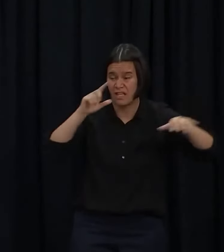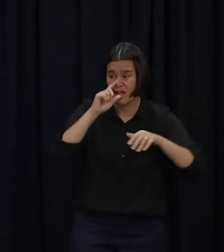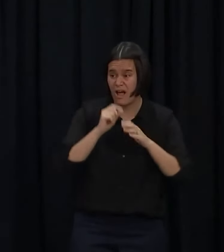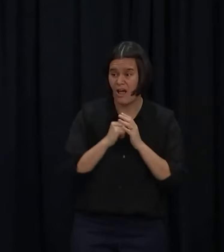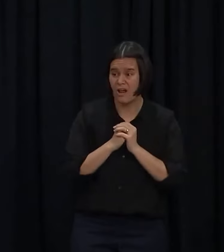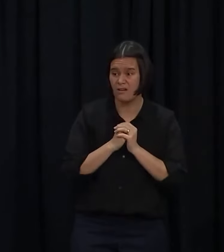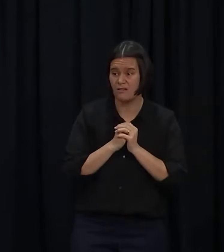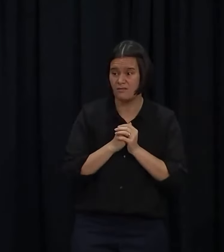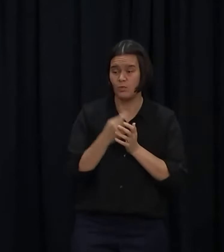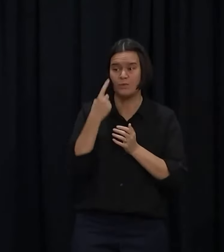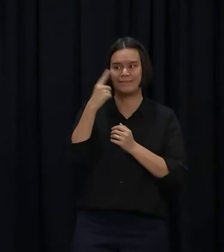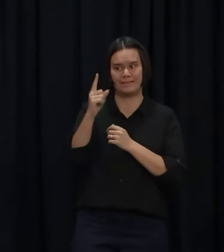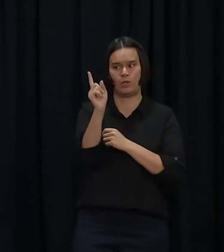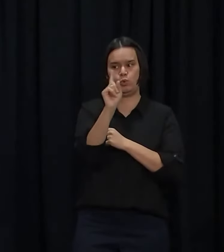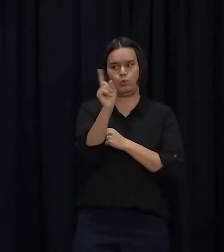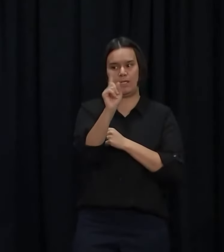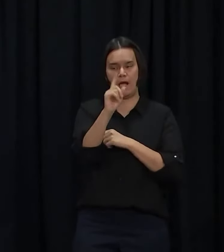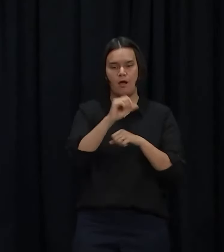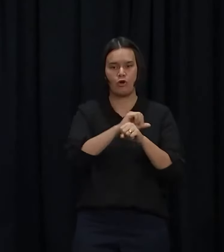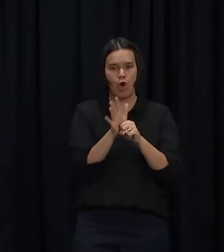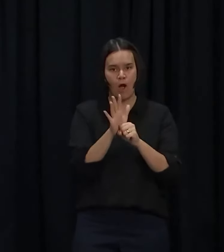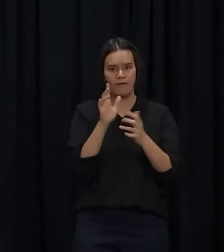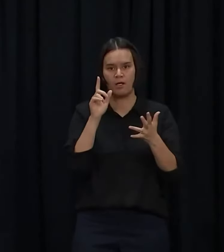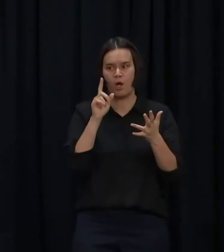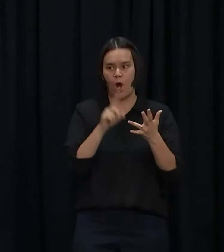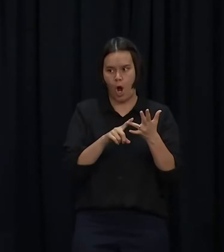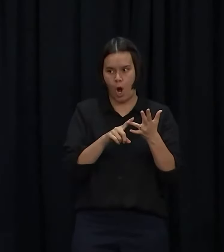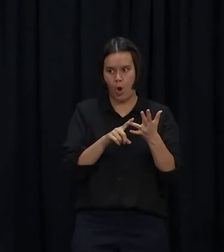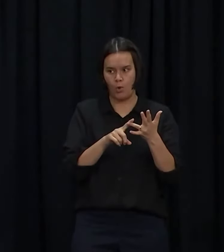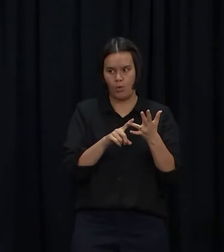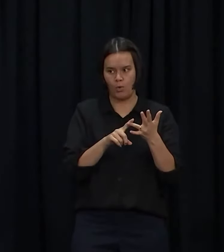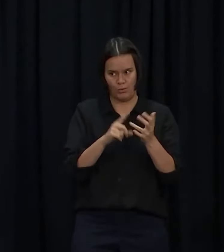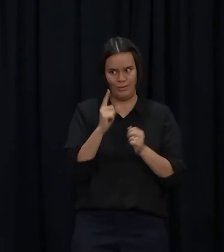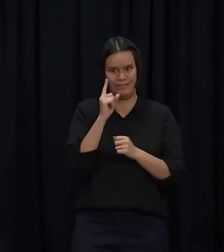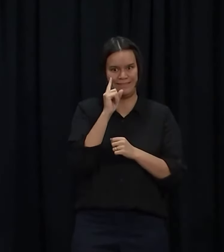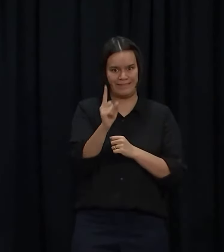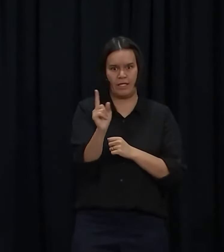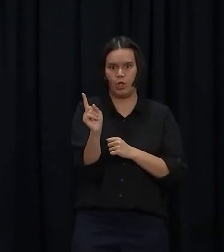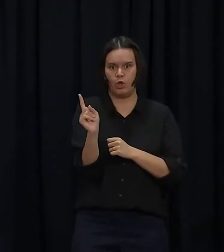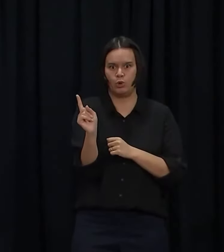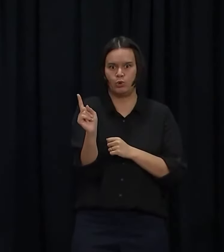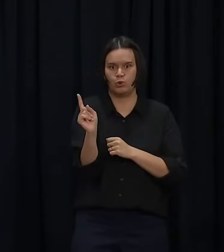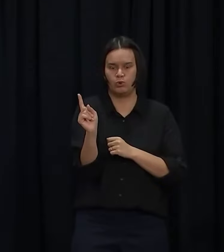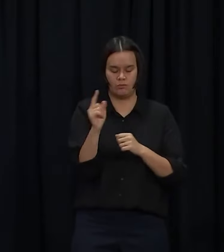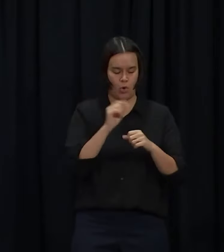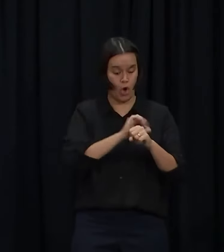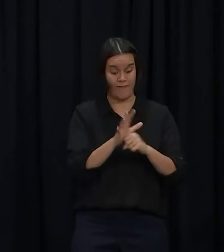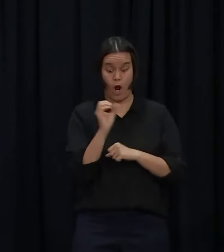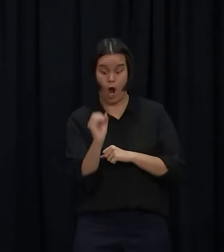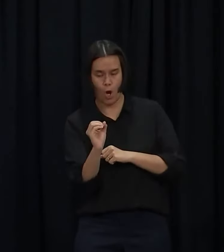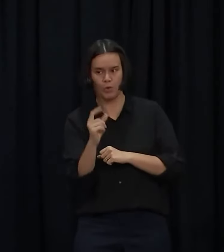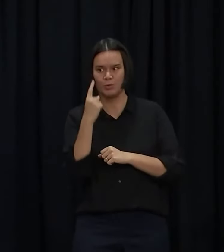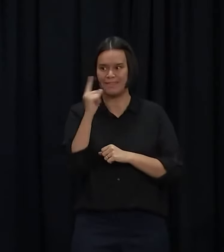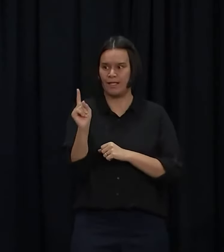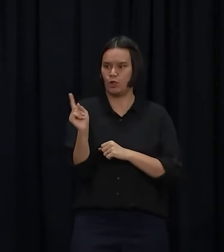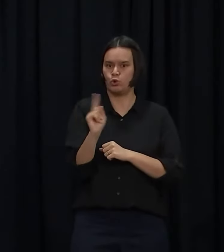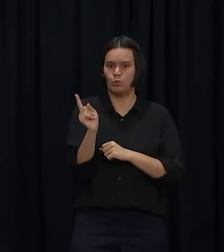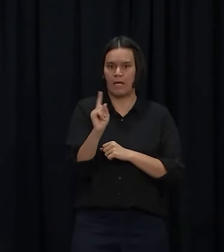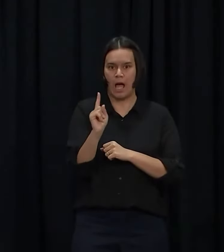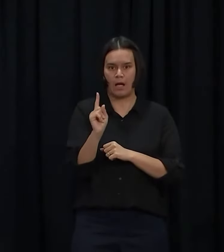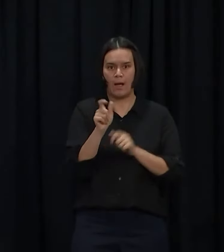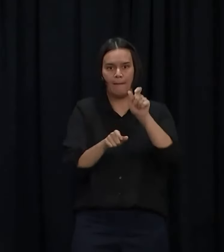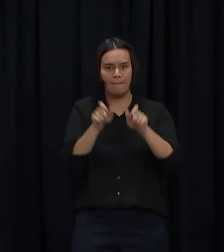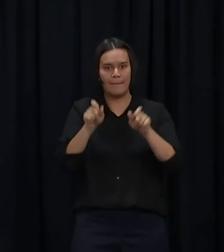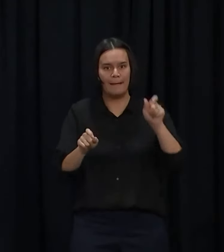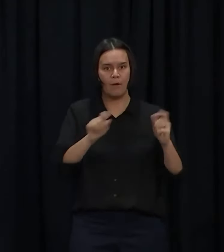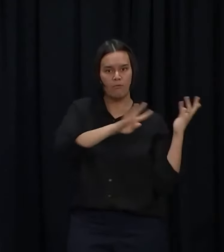the impact of Omicron arriving on booster numbers. We've seen a big jump today. It's one of the biggest days we've had for some time.